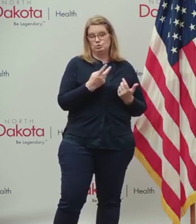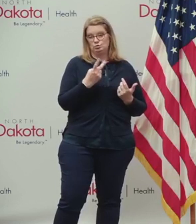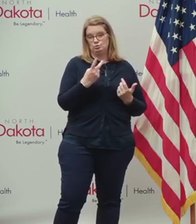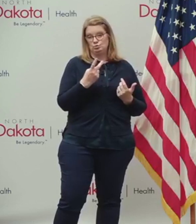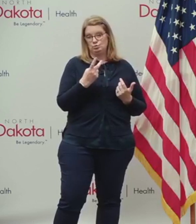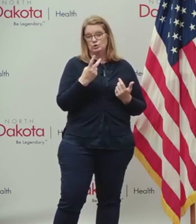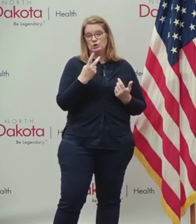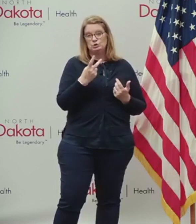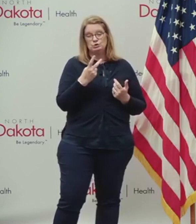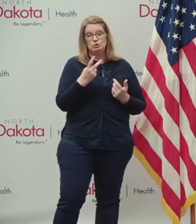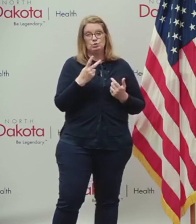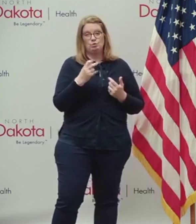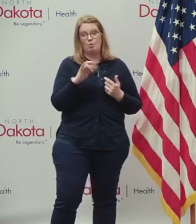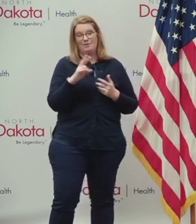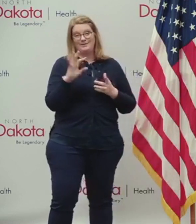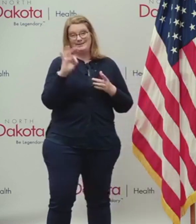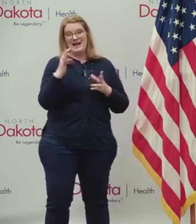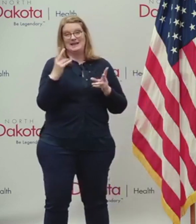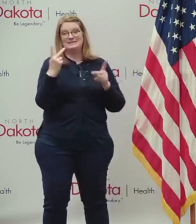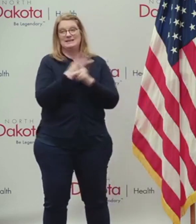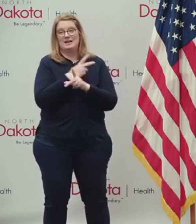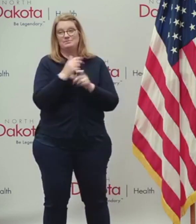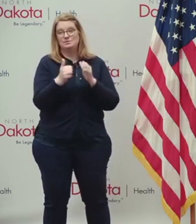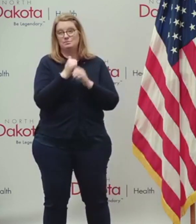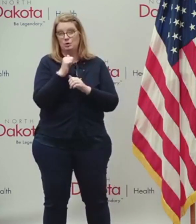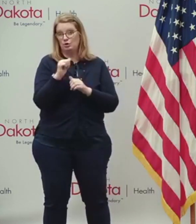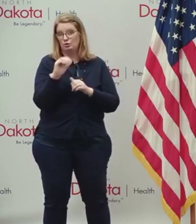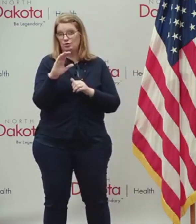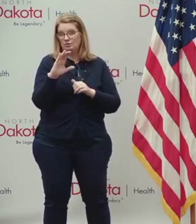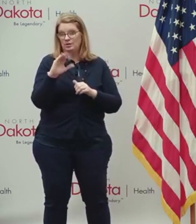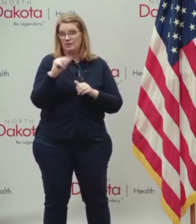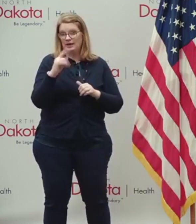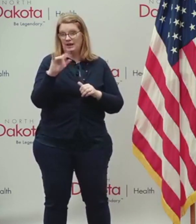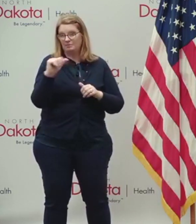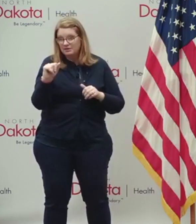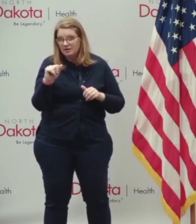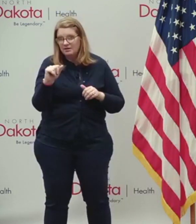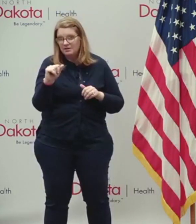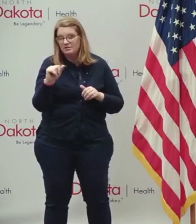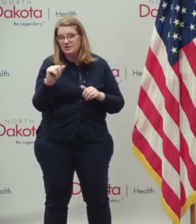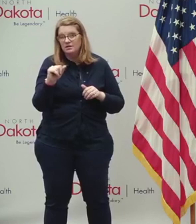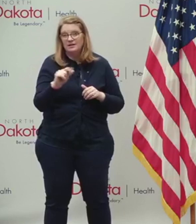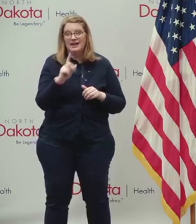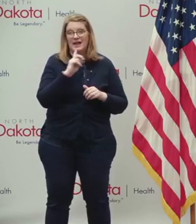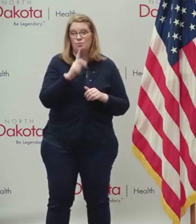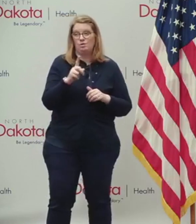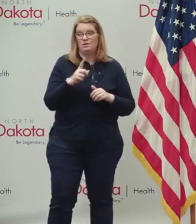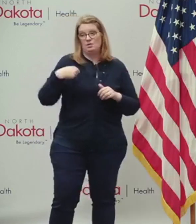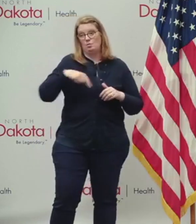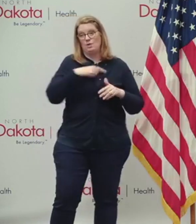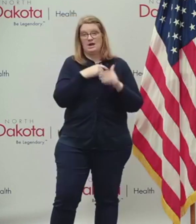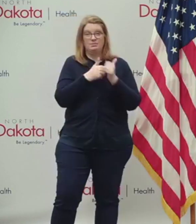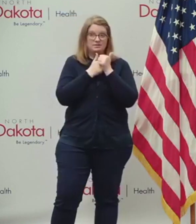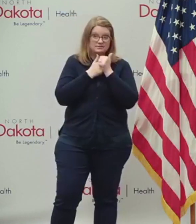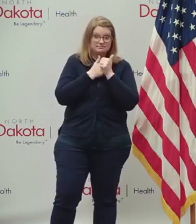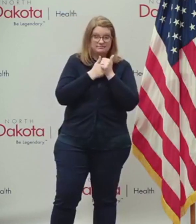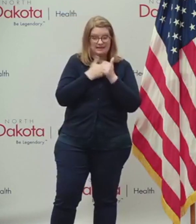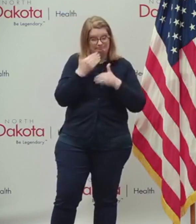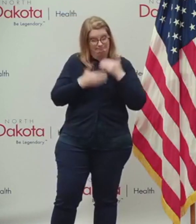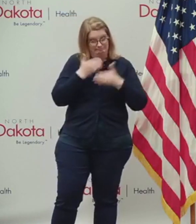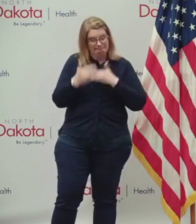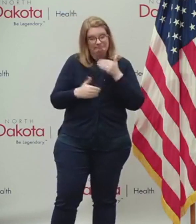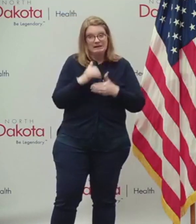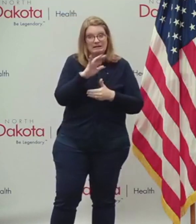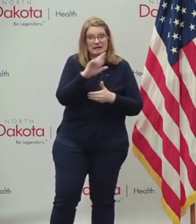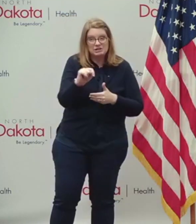9 times more per capita than other states. Commensurately, the fact that we were able to keep up with contact tracing meant that we